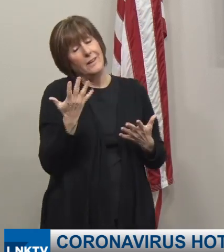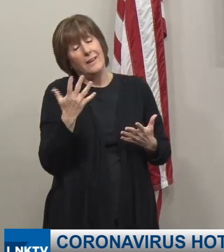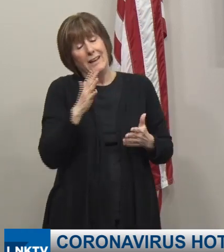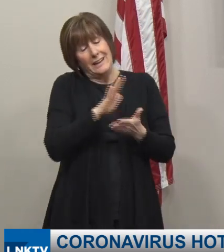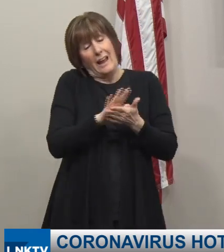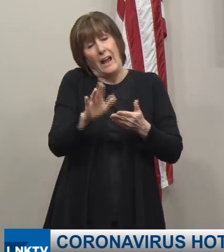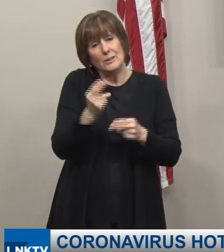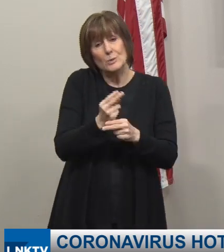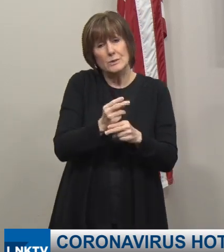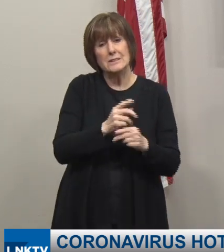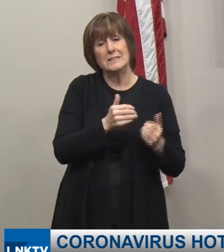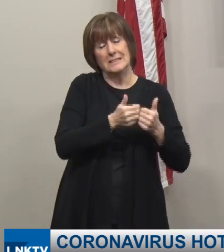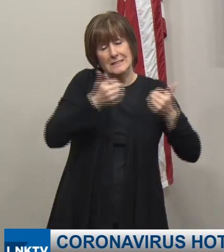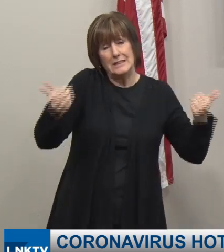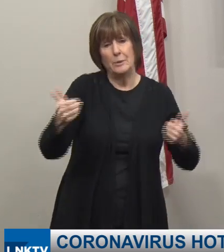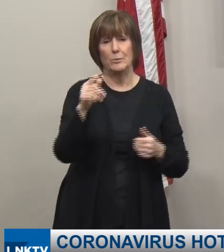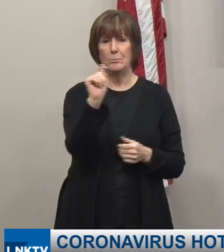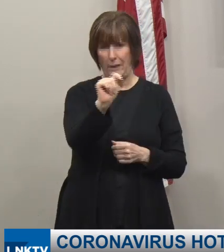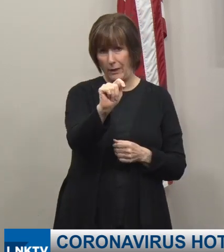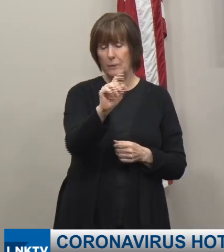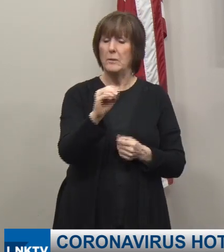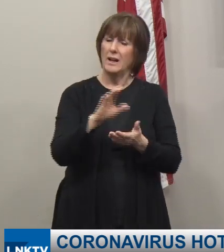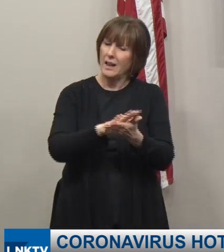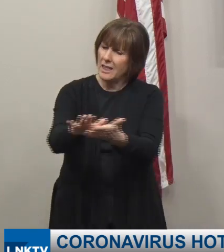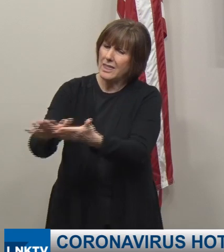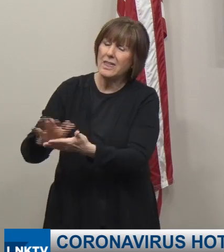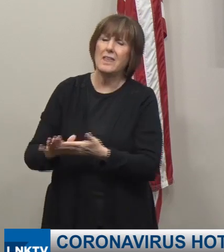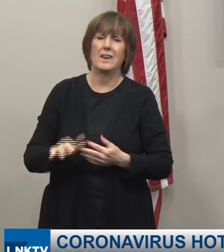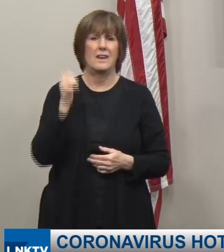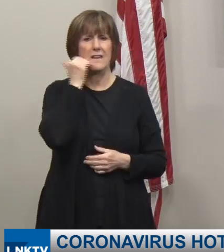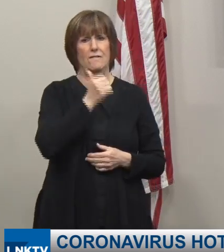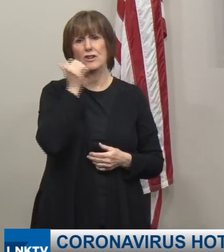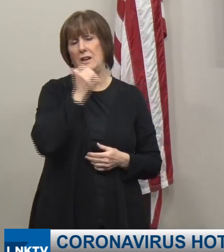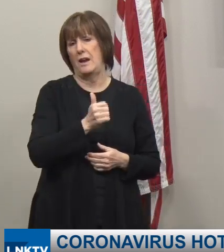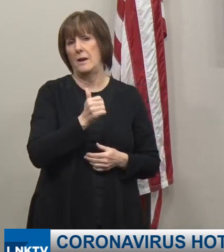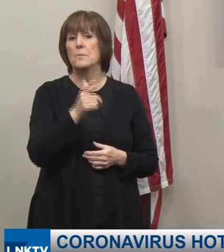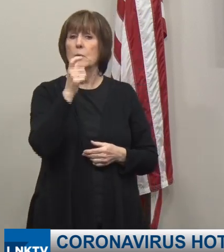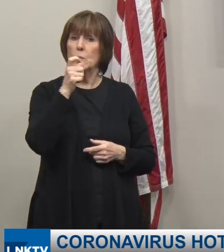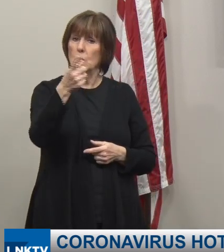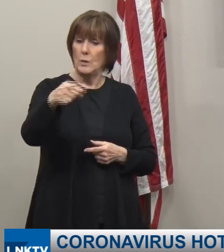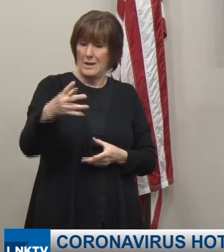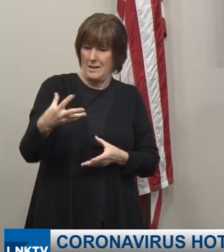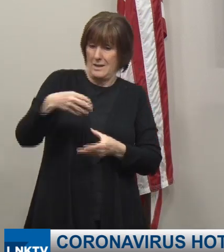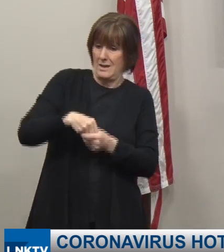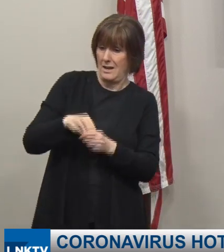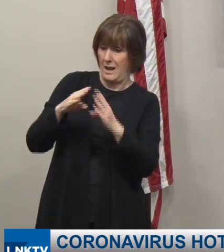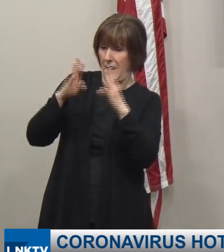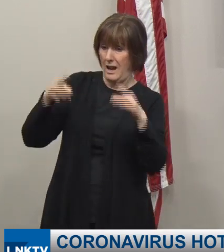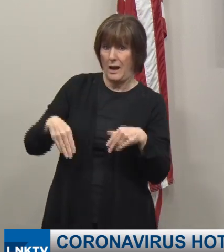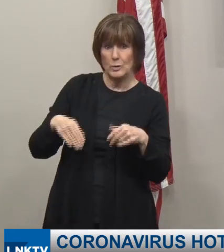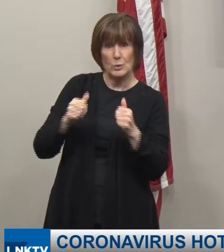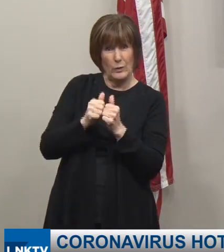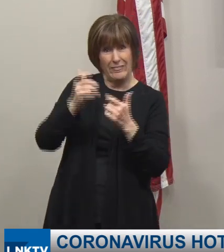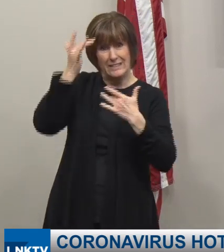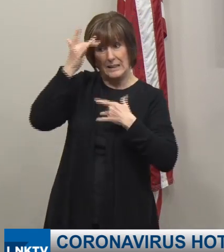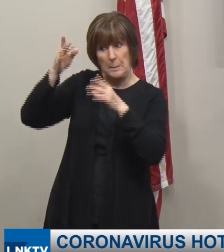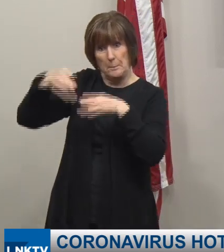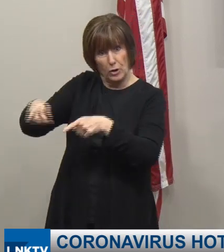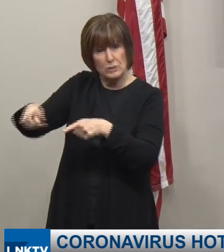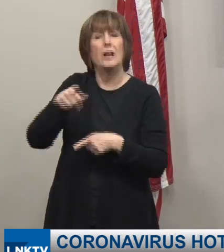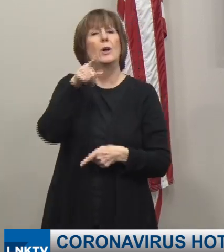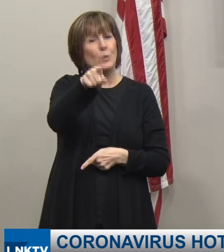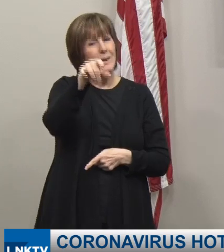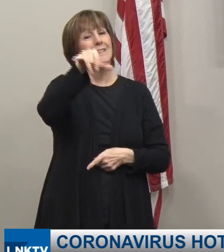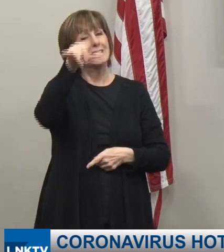bathroom. Disinfect surfaces daily. And for those who are in the household of a sick person, you need to stay home too.